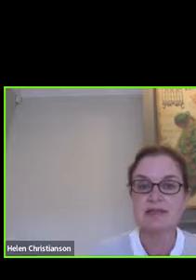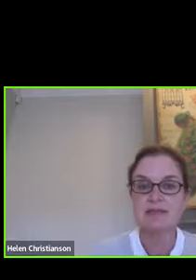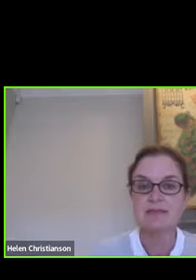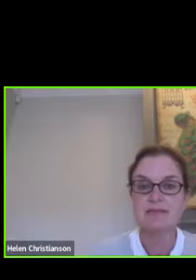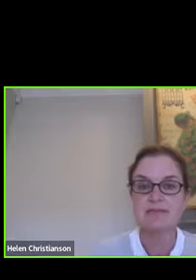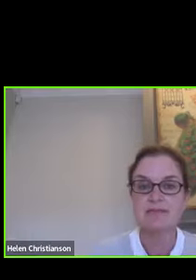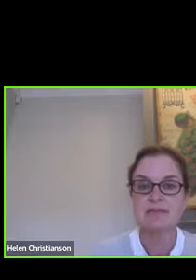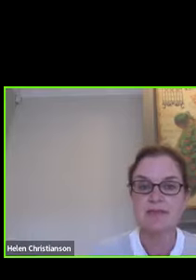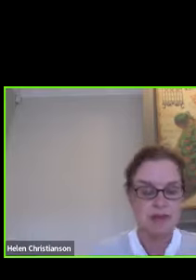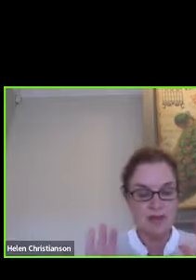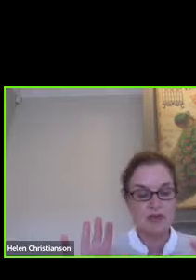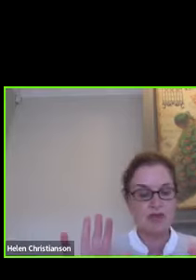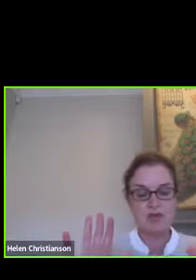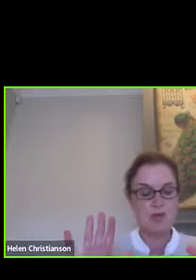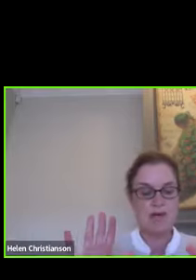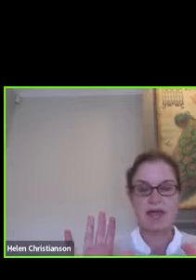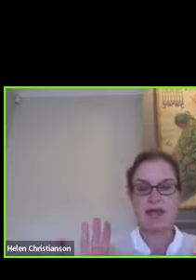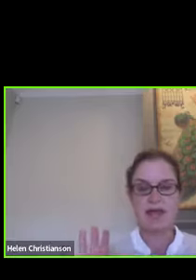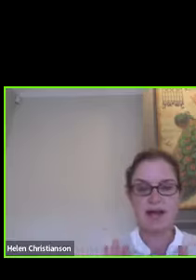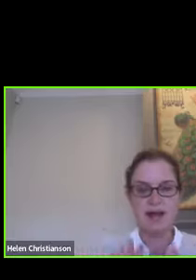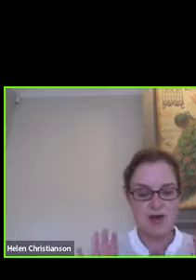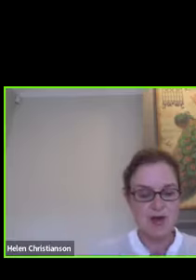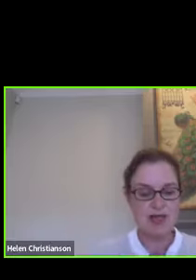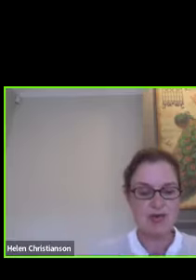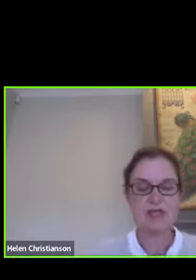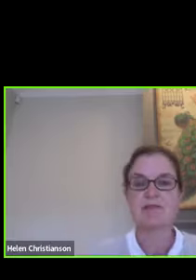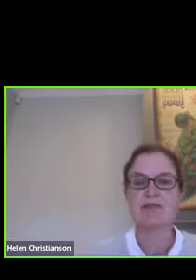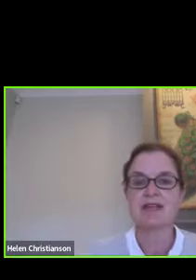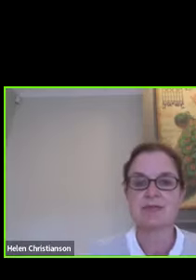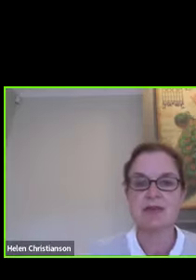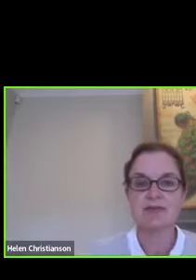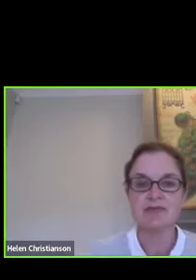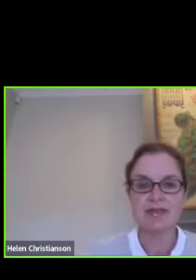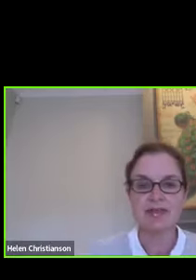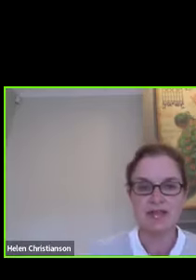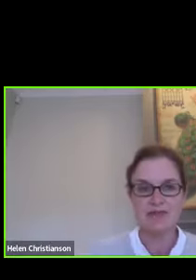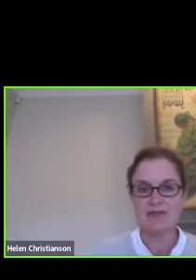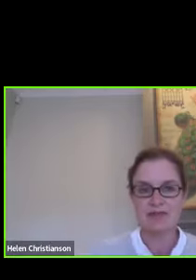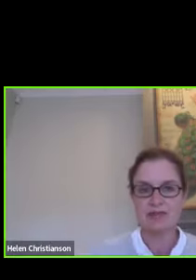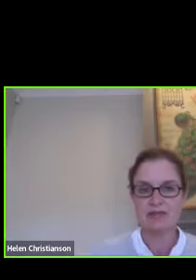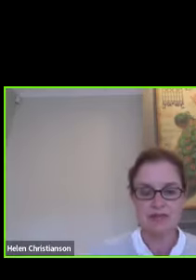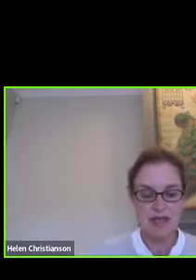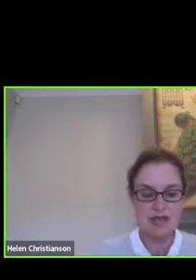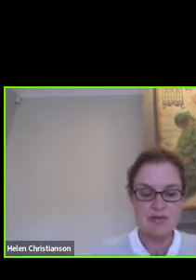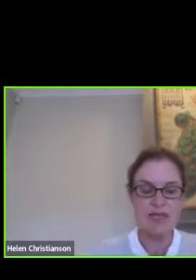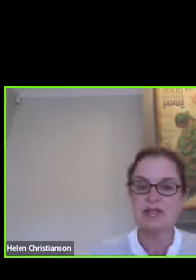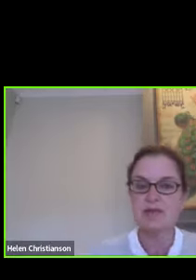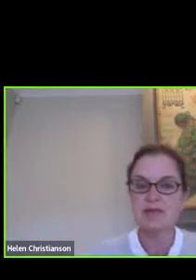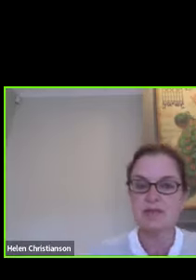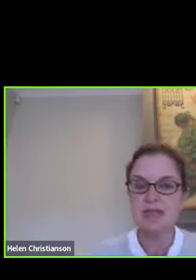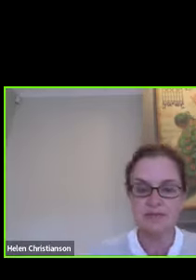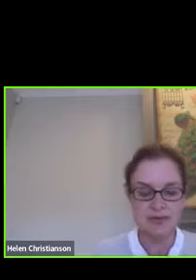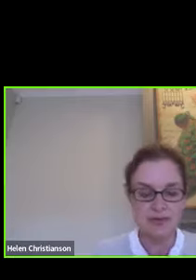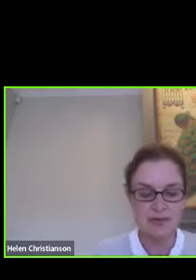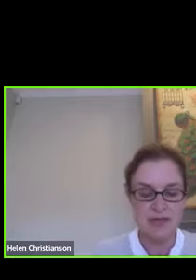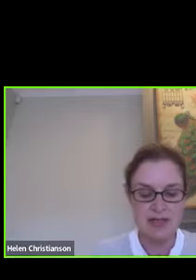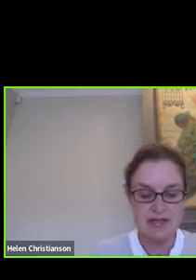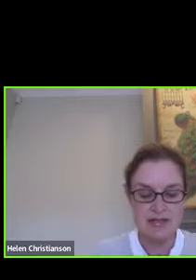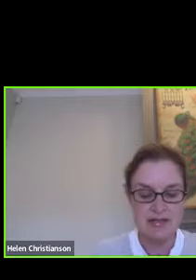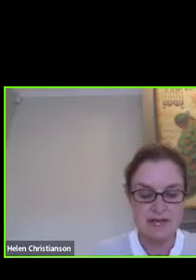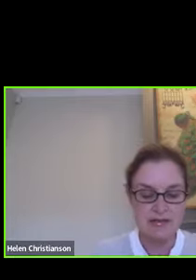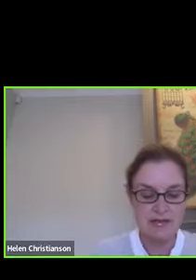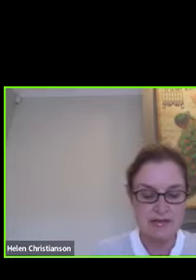needs? Don't worry, I know that question makes people feel uncomfortable, and I really don't mean for you